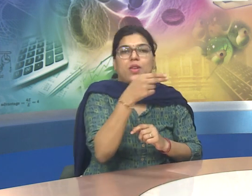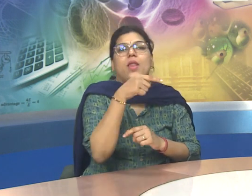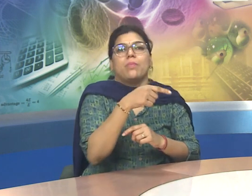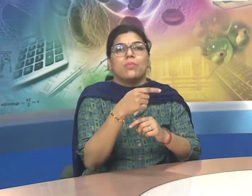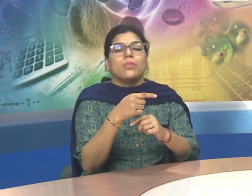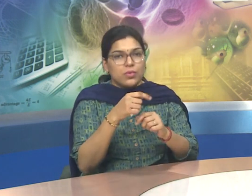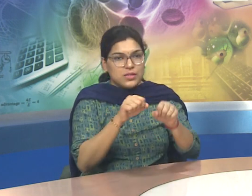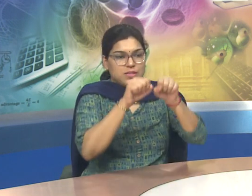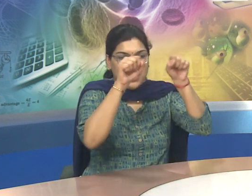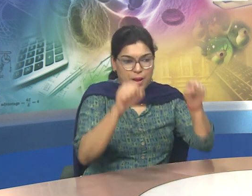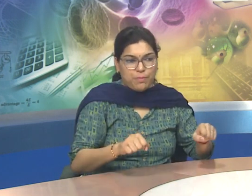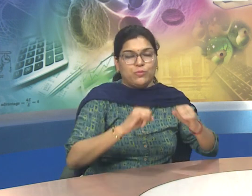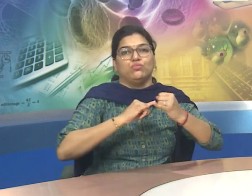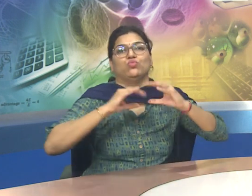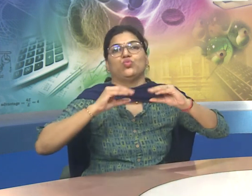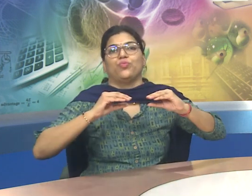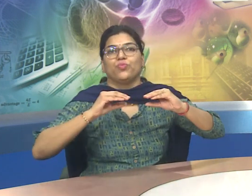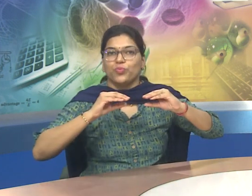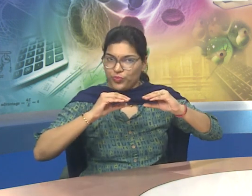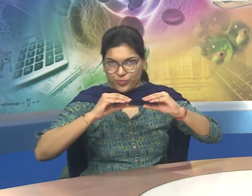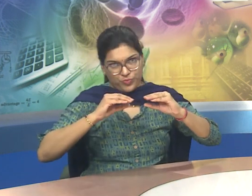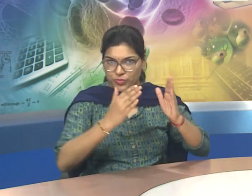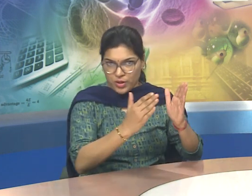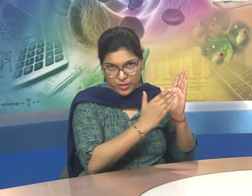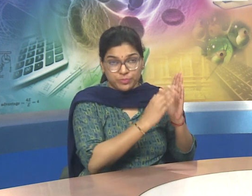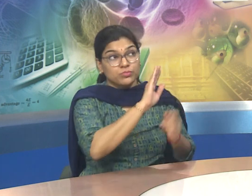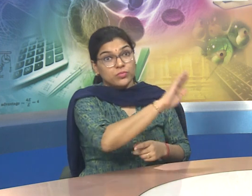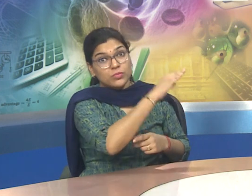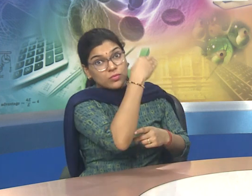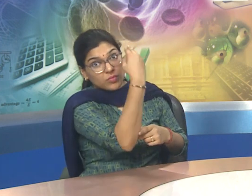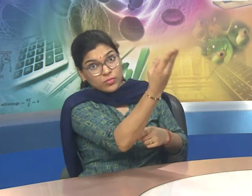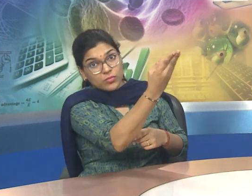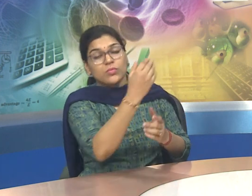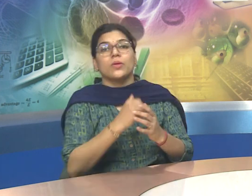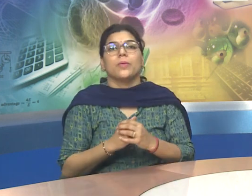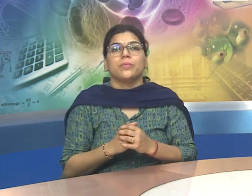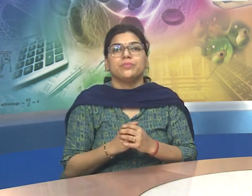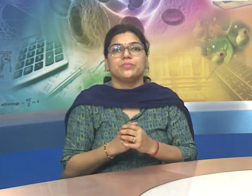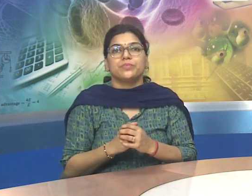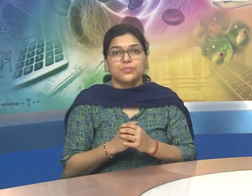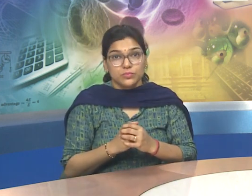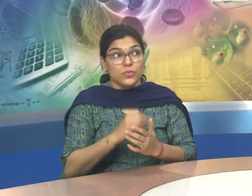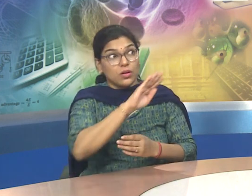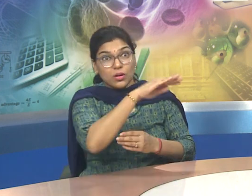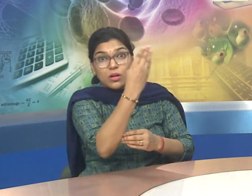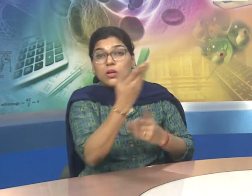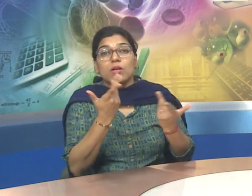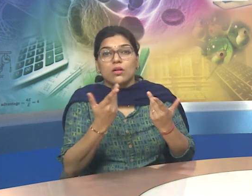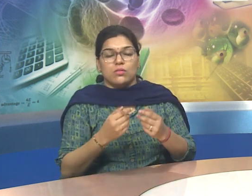These are the system software which help us to work on our computer. On